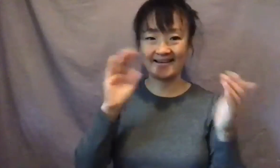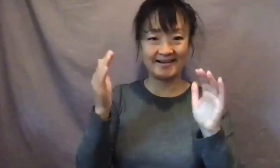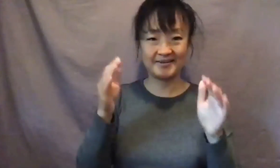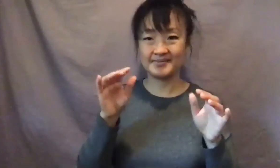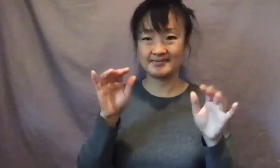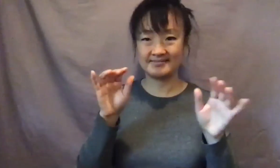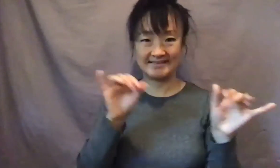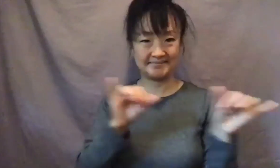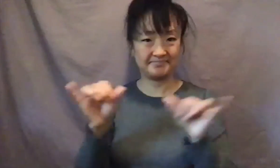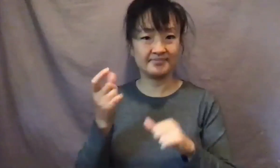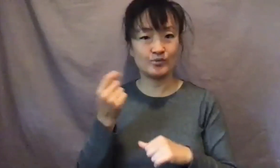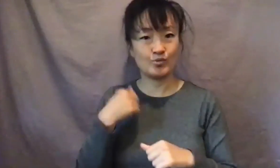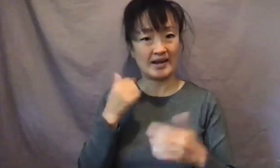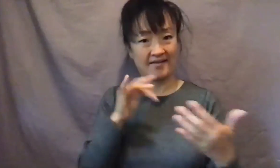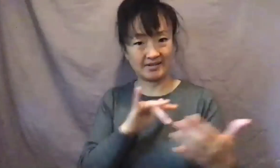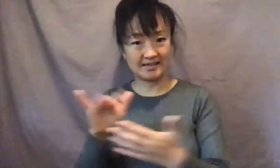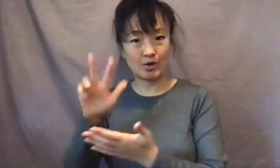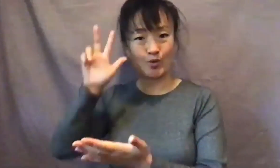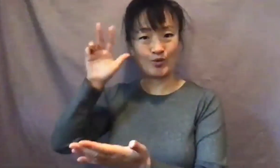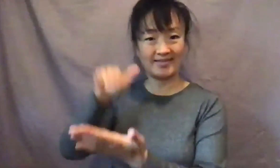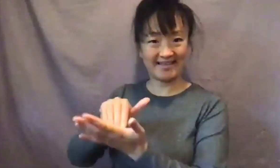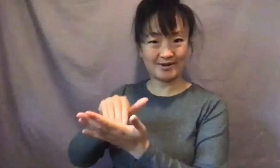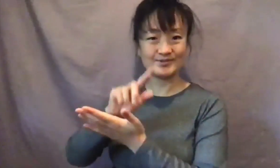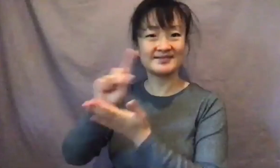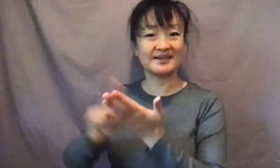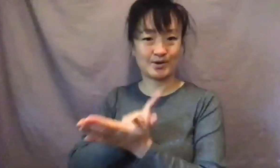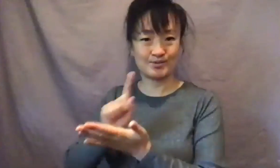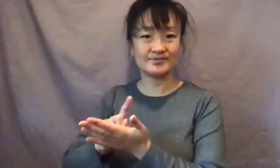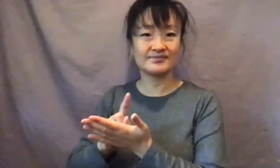I've studied, which is 3,000 hours, right? So